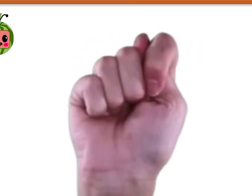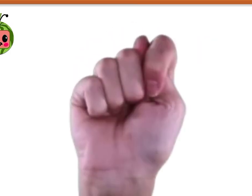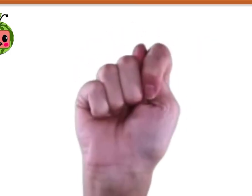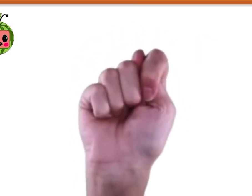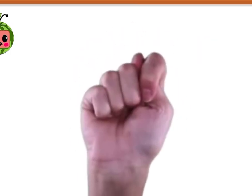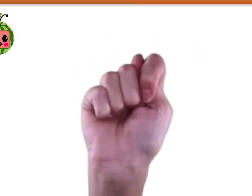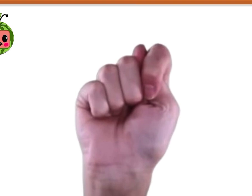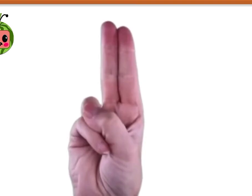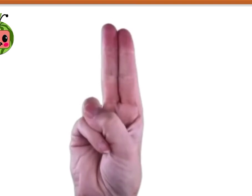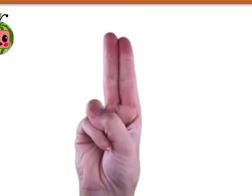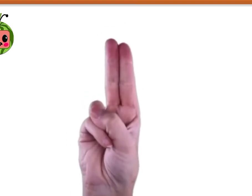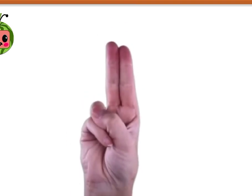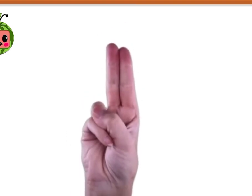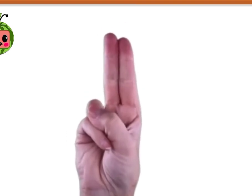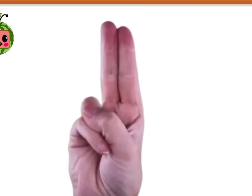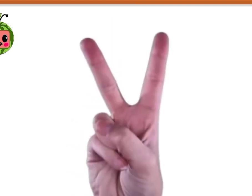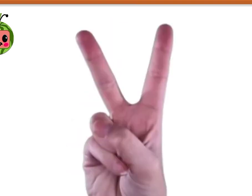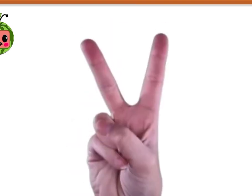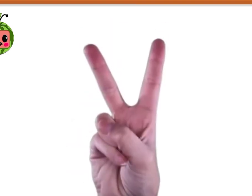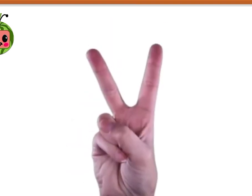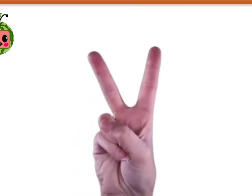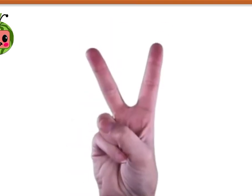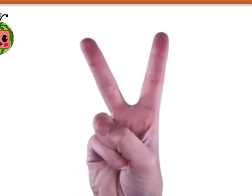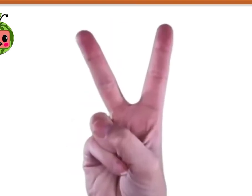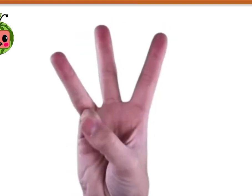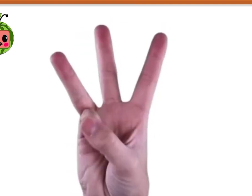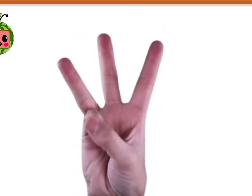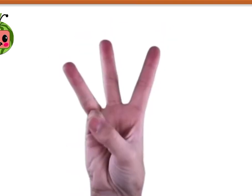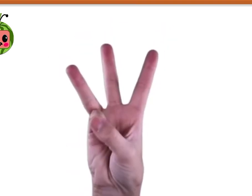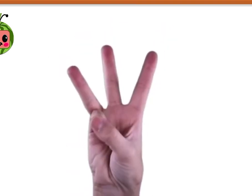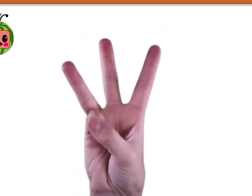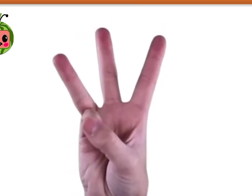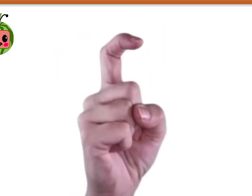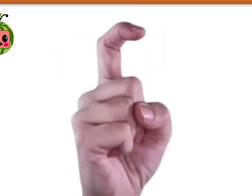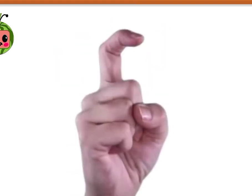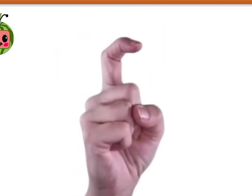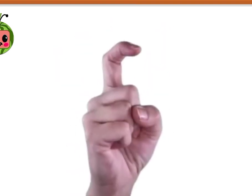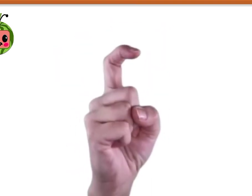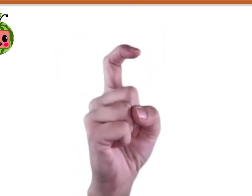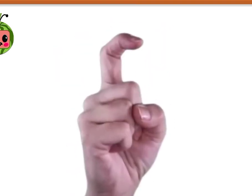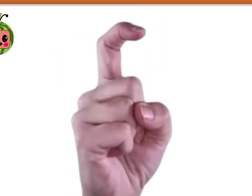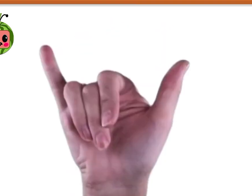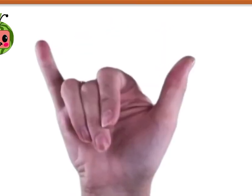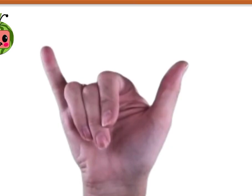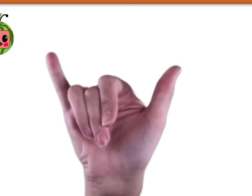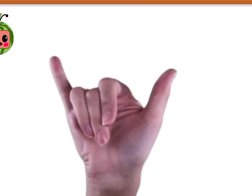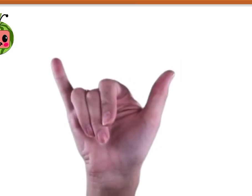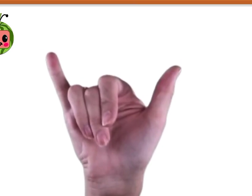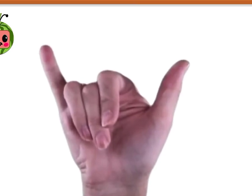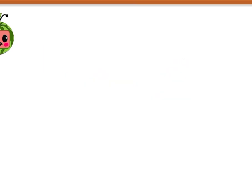T, U, V, W, X, Y, and